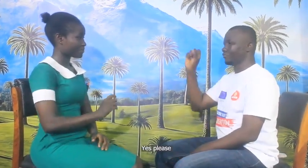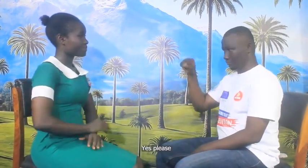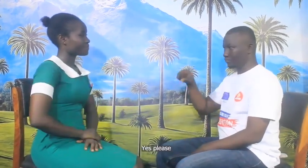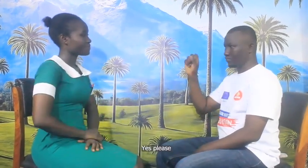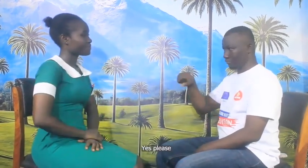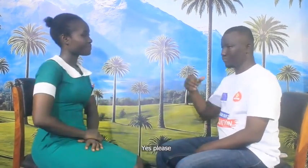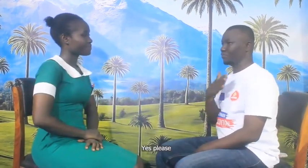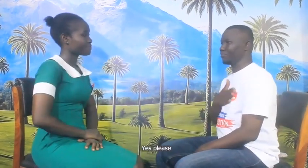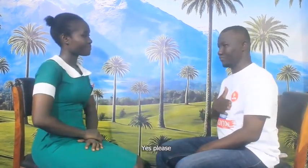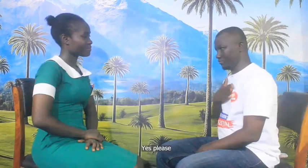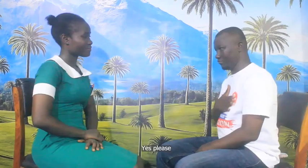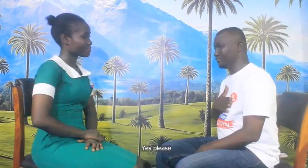Yes, please, he or she responds.